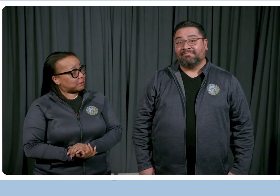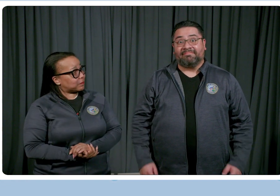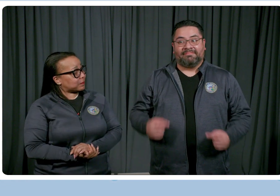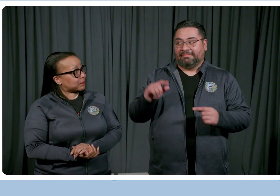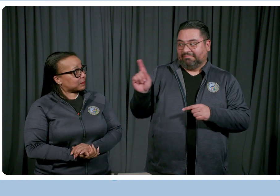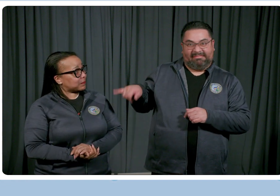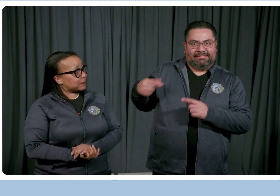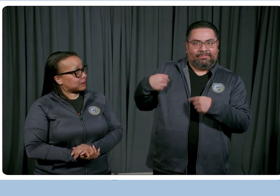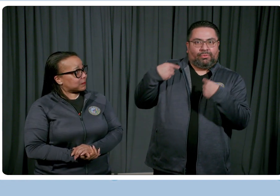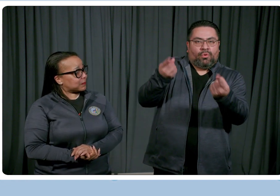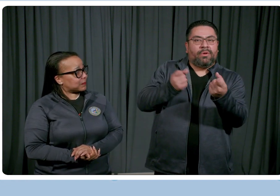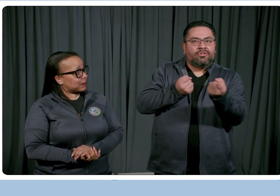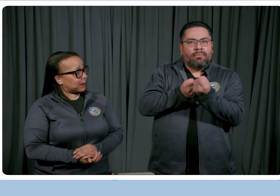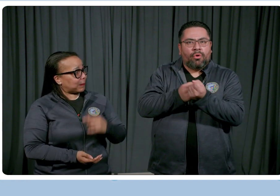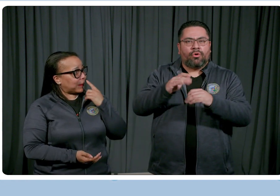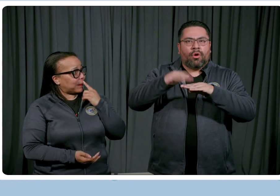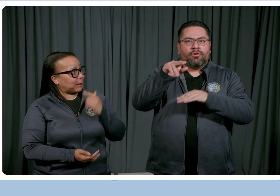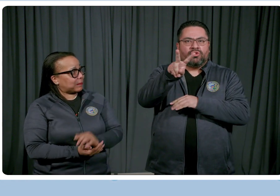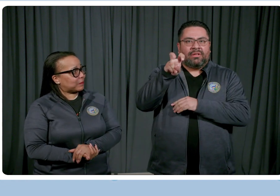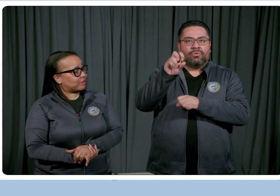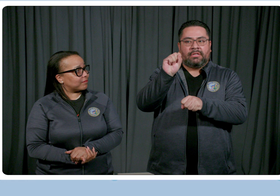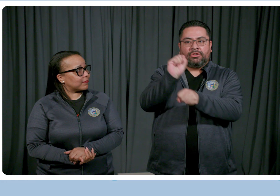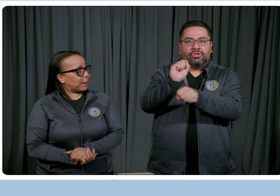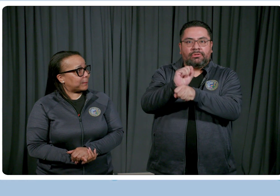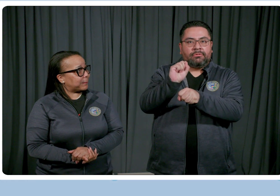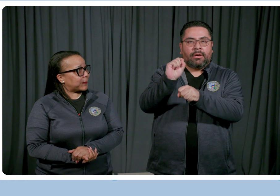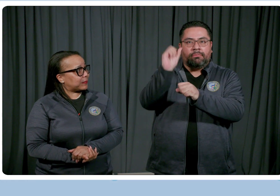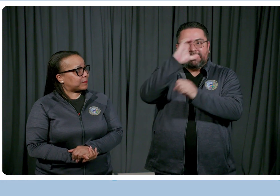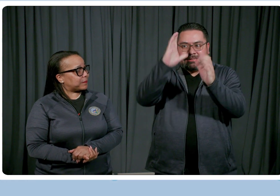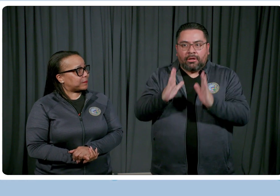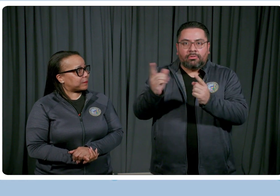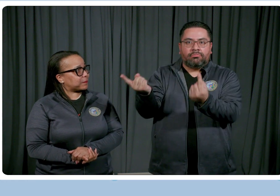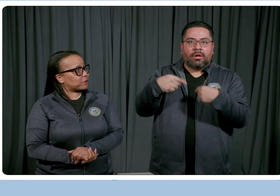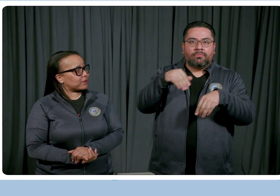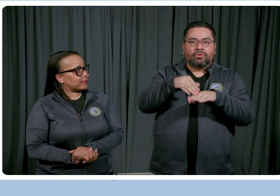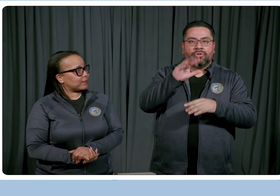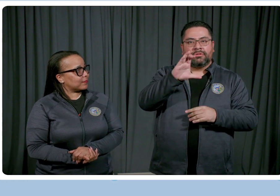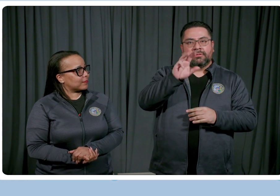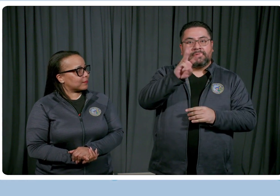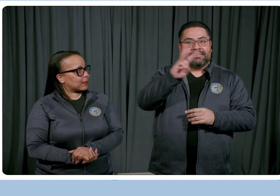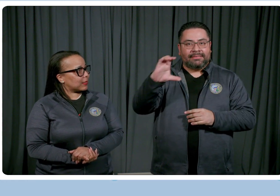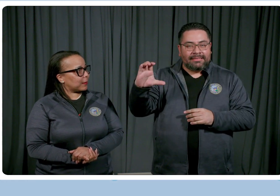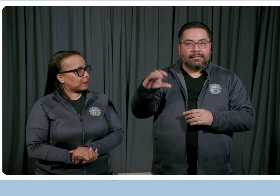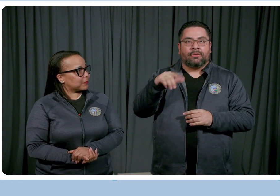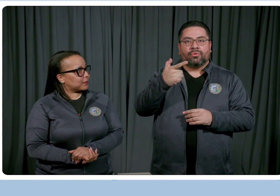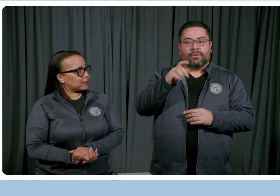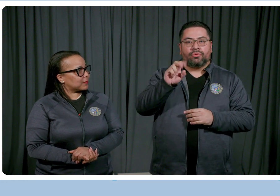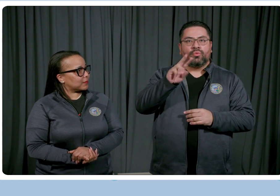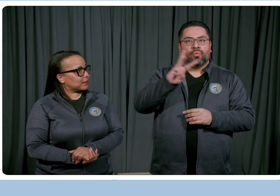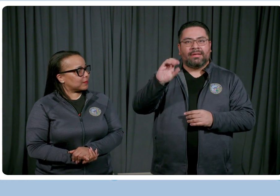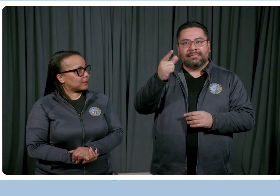and since that time, we've supported over 200 job seekers who've come to Central West Community Center at 2102